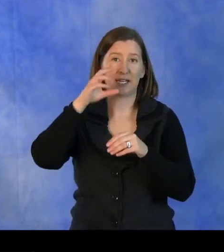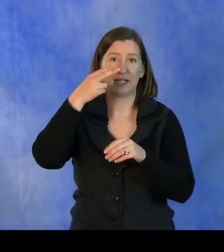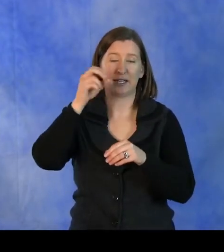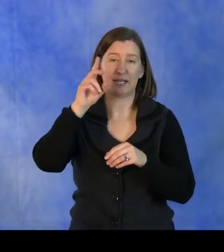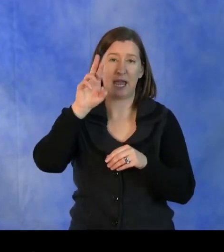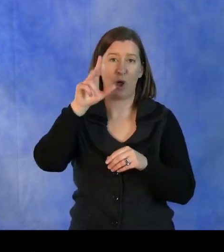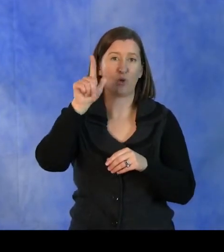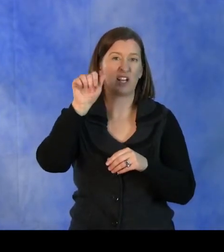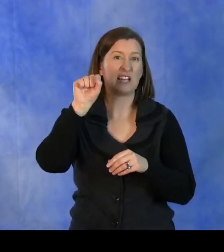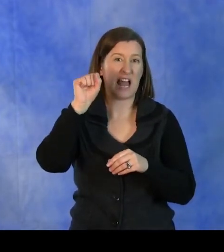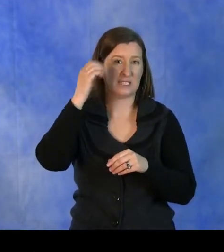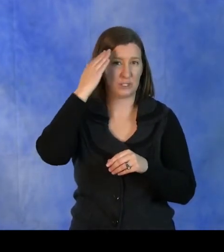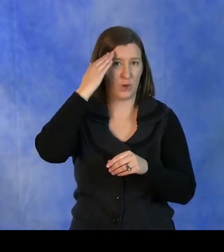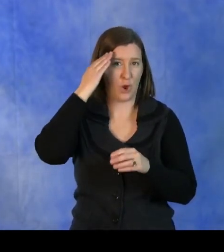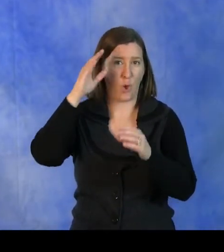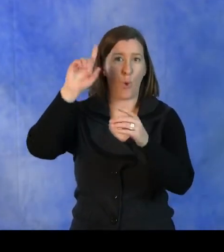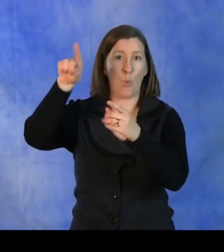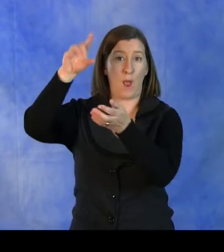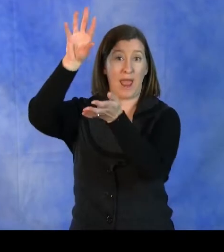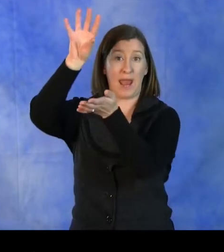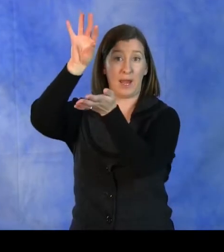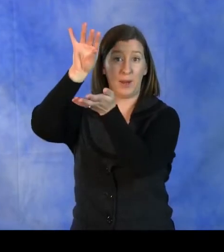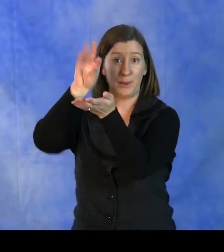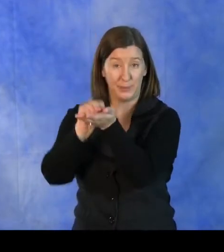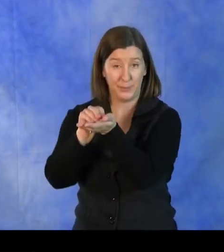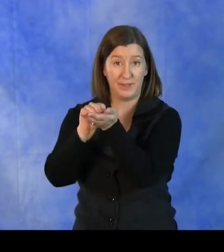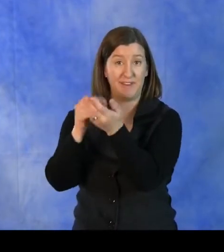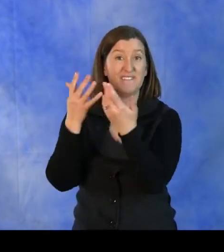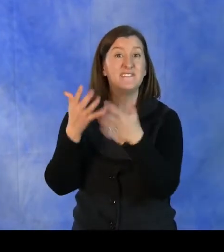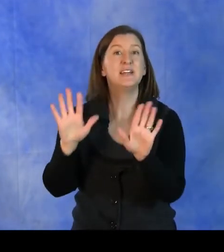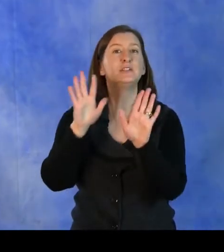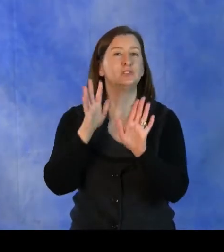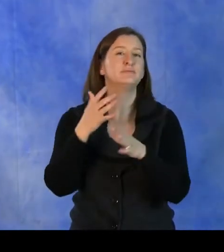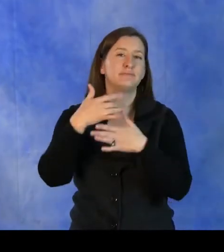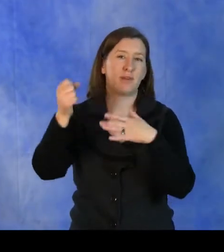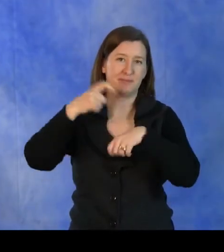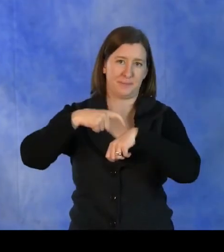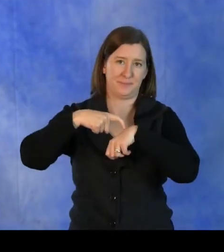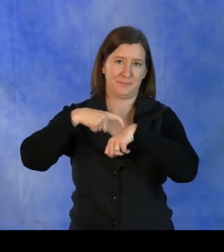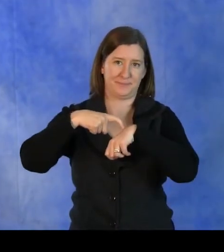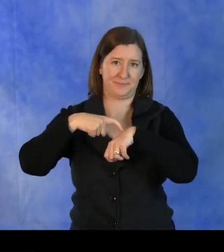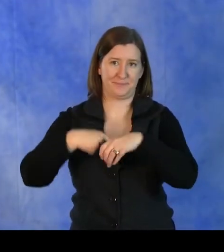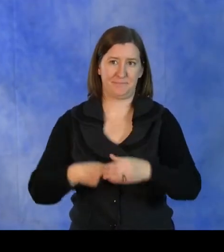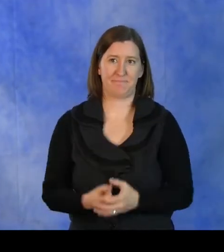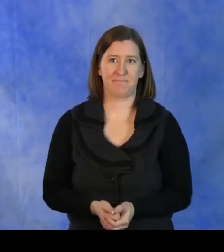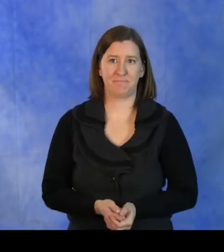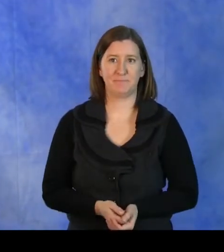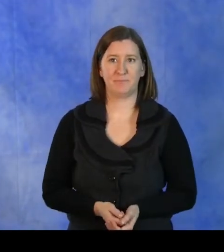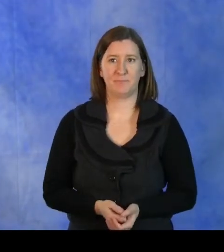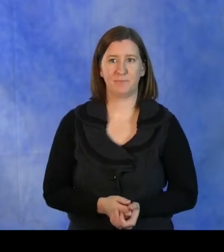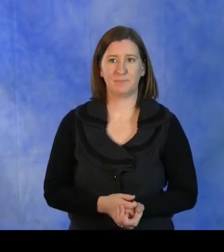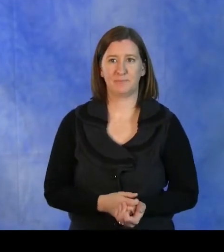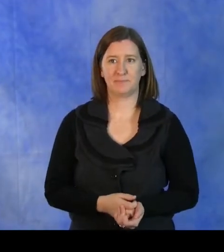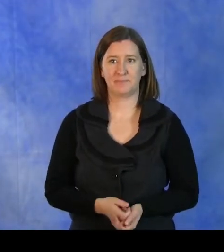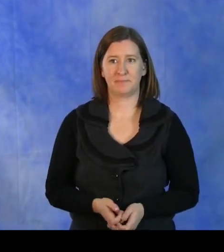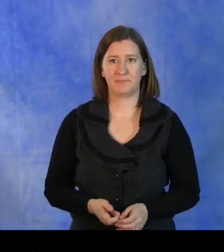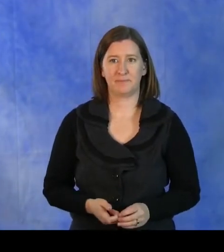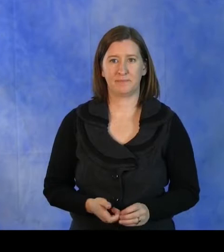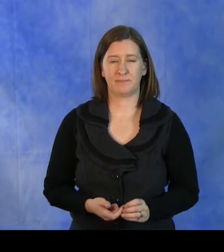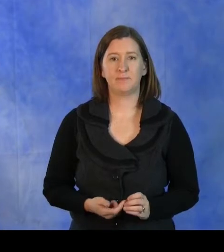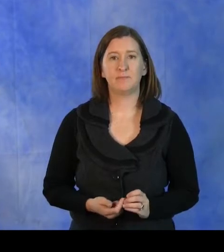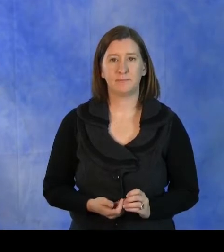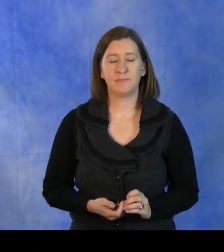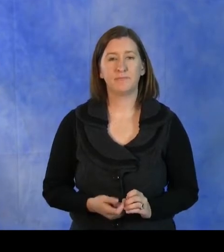sand counters, the hourglass, so that they know when the sand is, completely gone, then that's the end